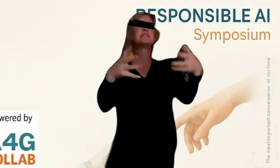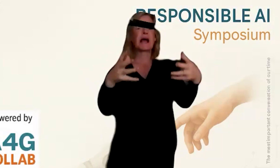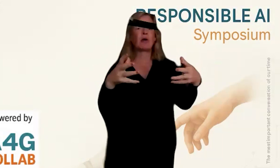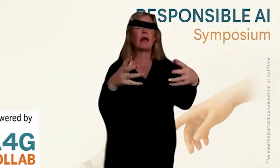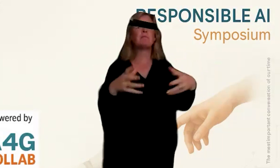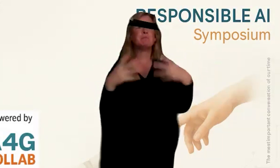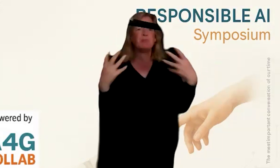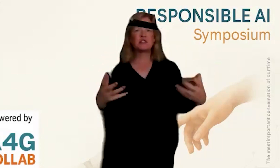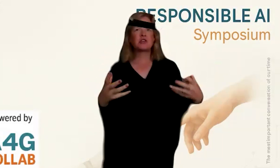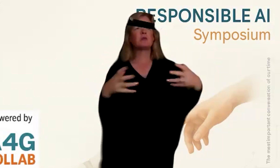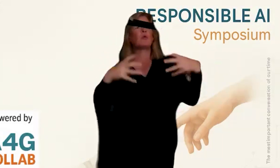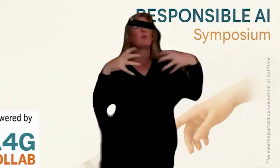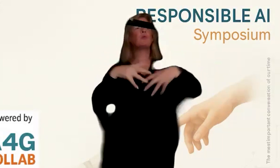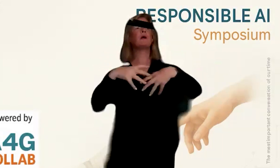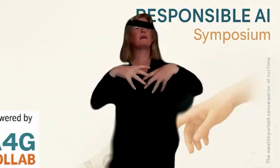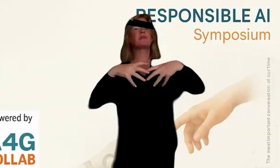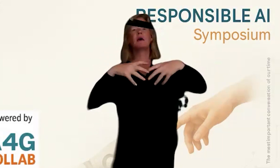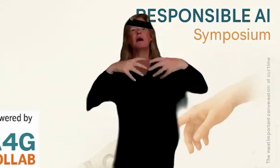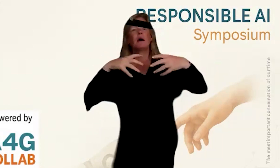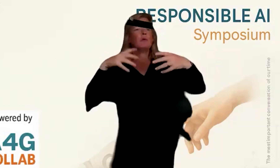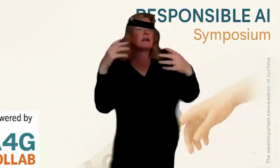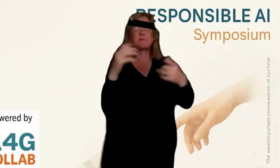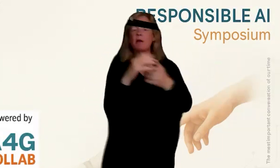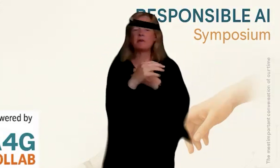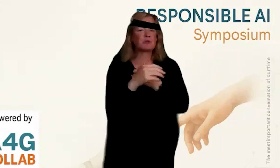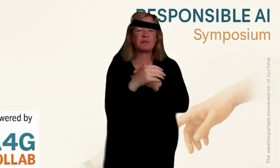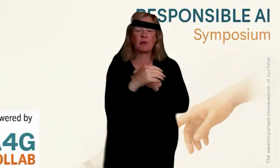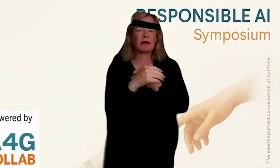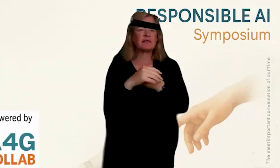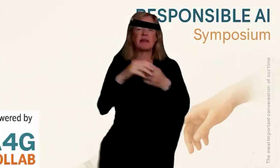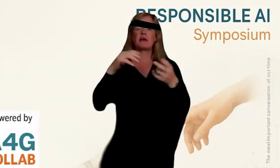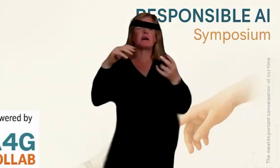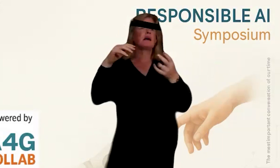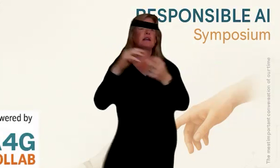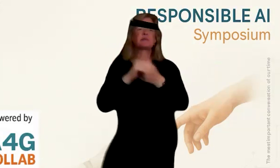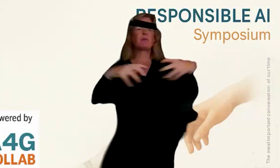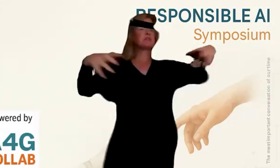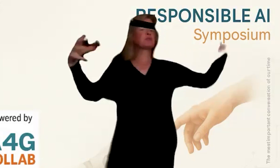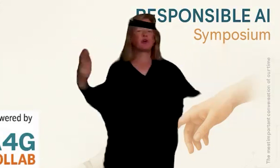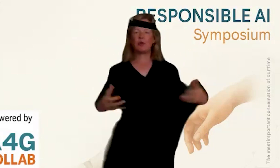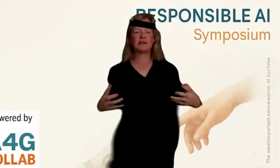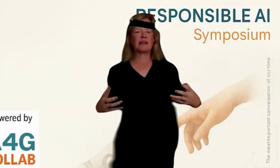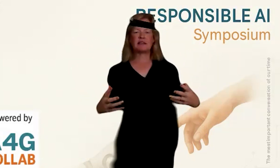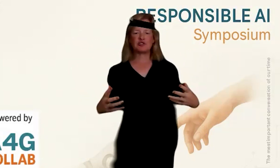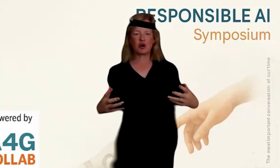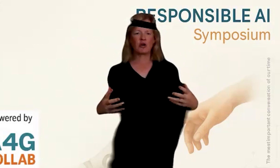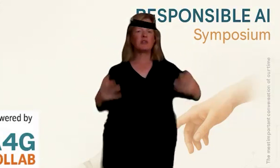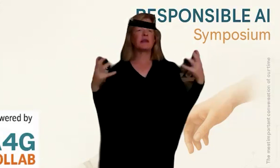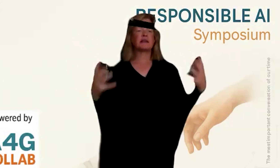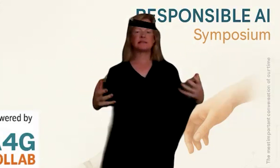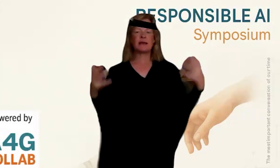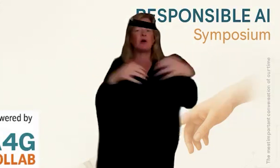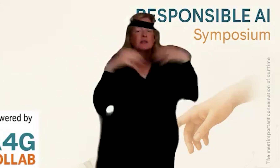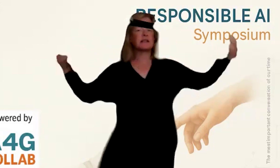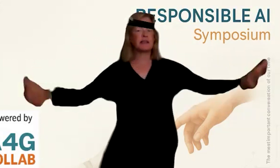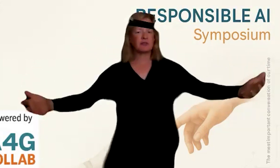But this is our ambition with experiments with federated data, experiments with holding data